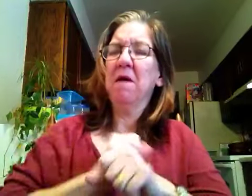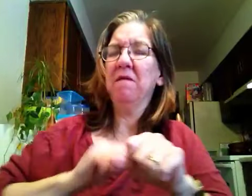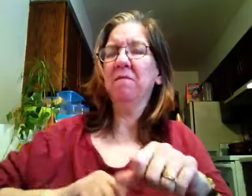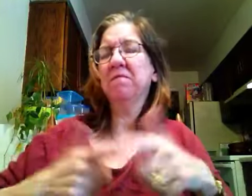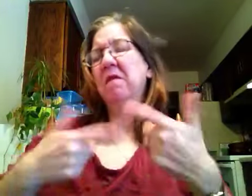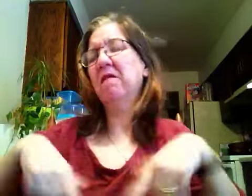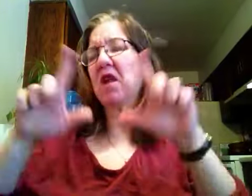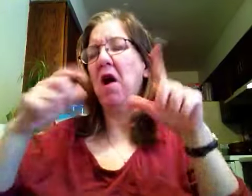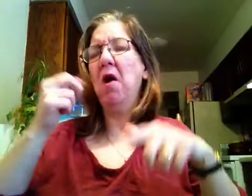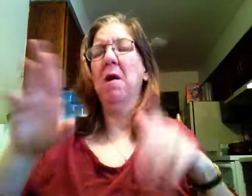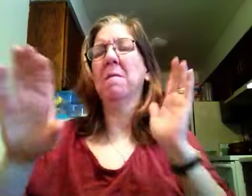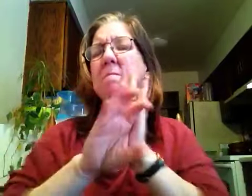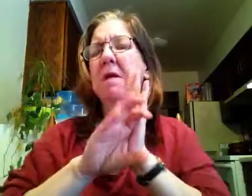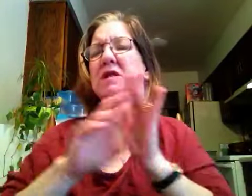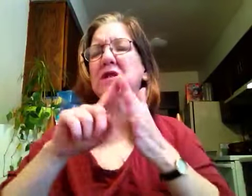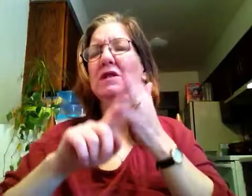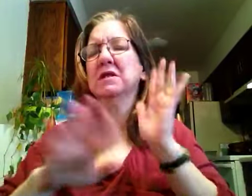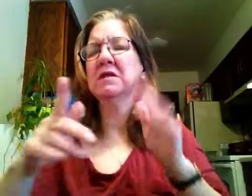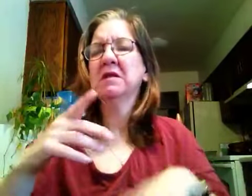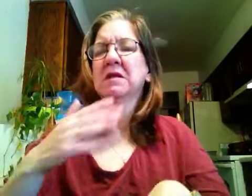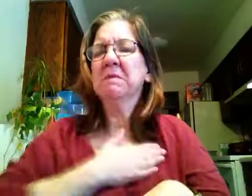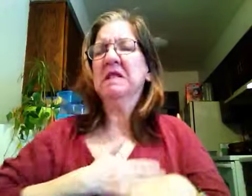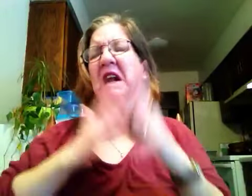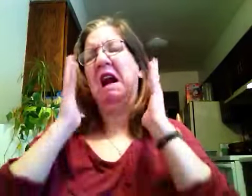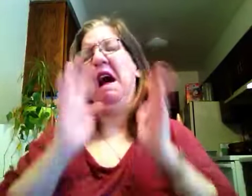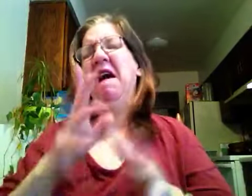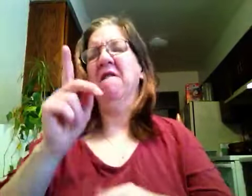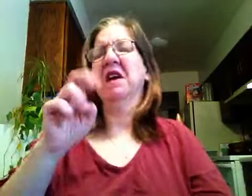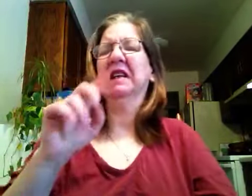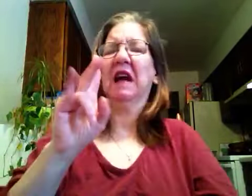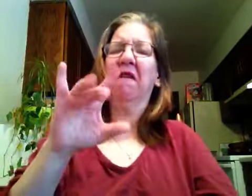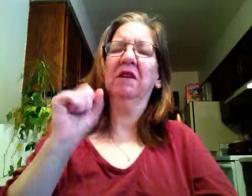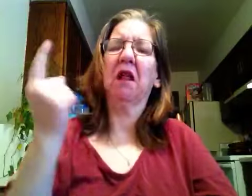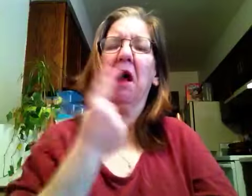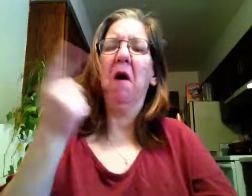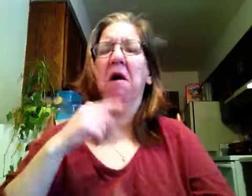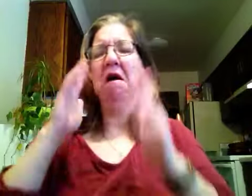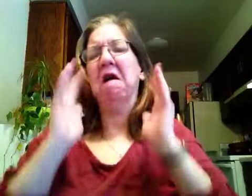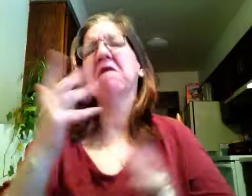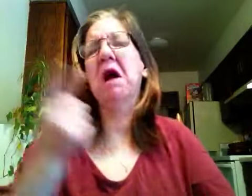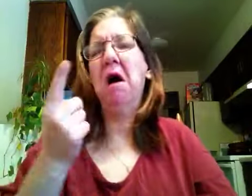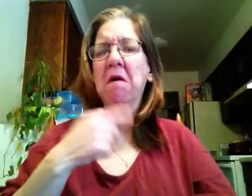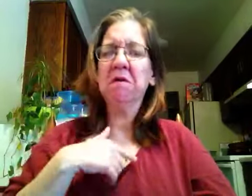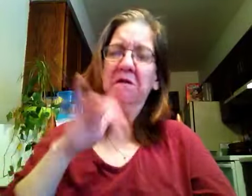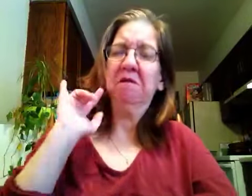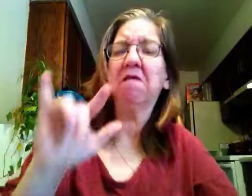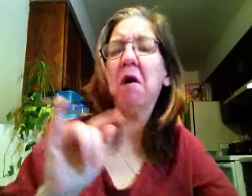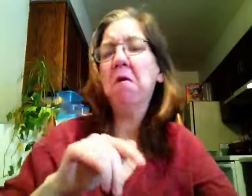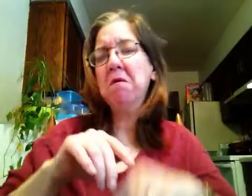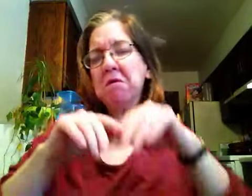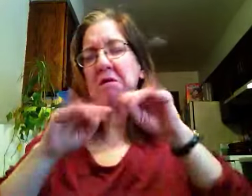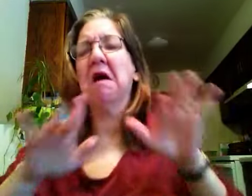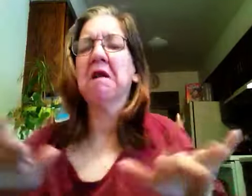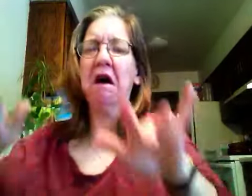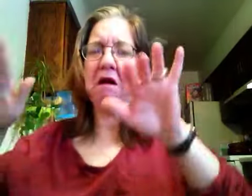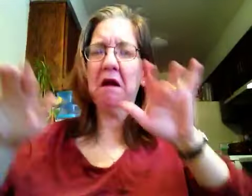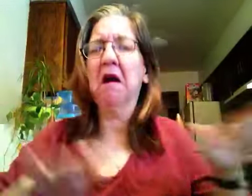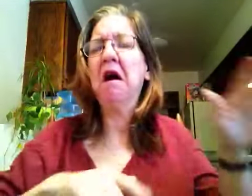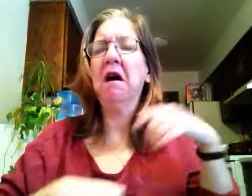I'm I'm sorry. Because I was like. I'm not. I'm not that, that, that, that, that,